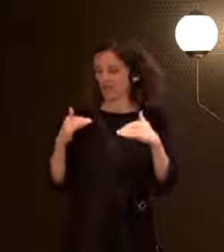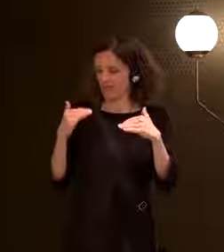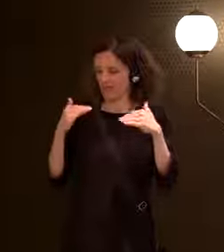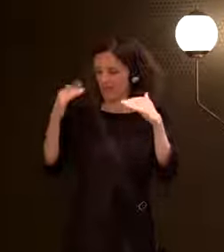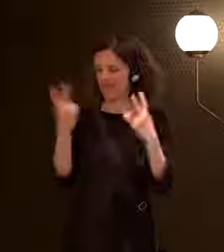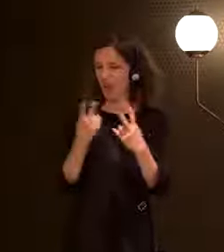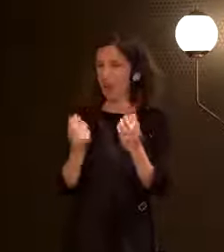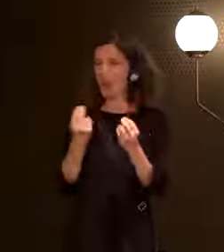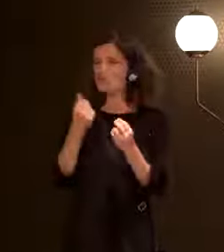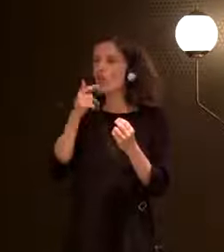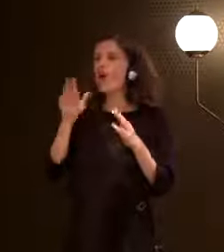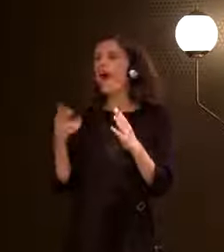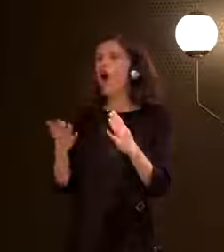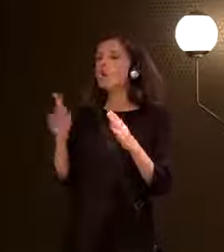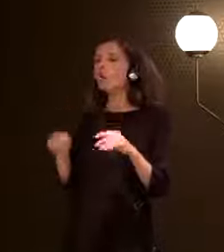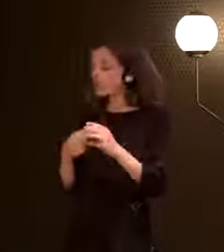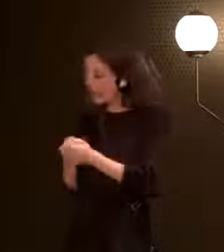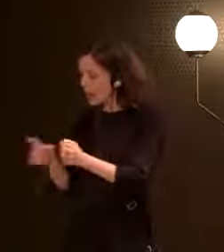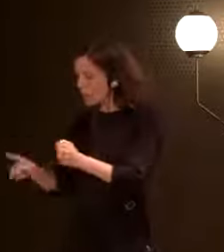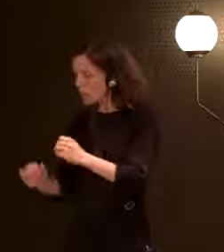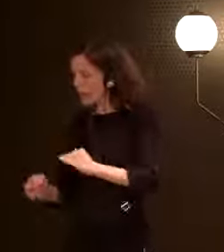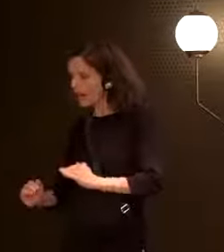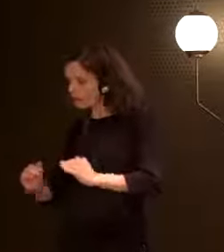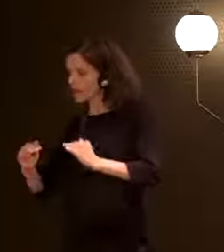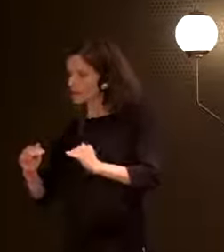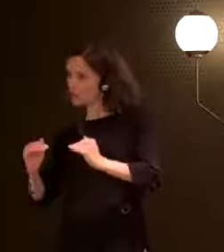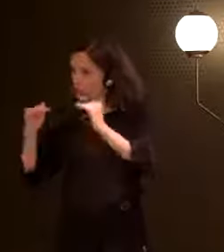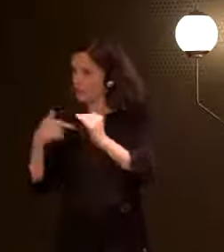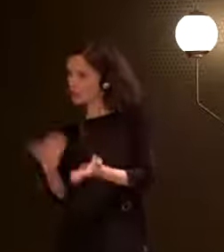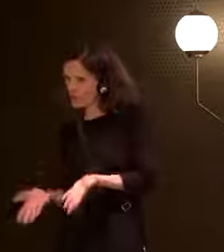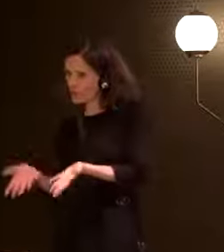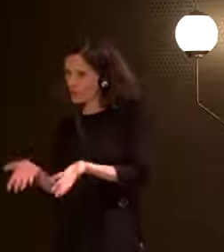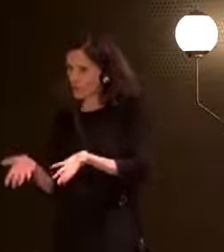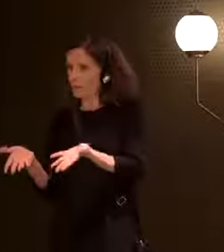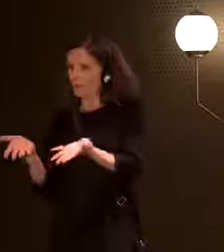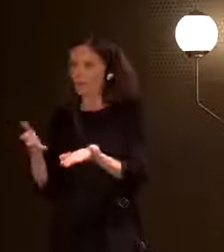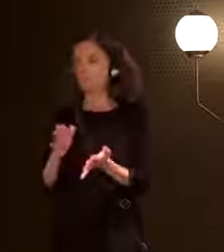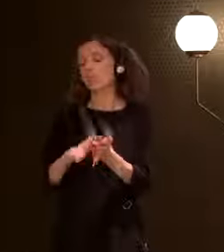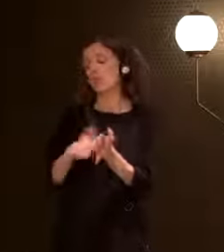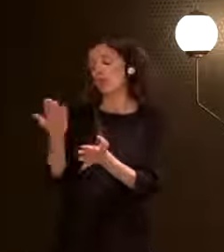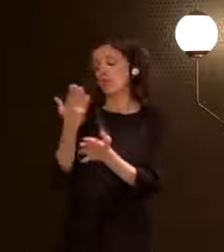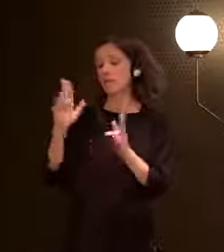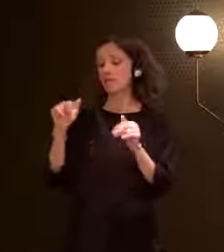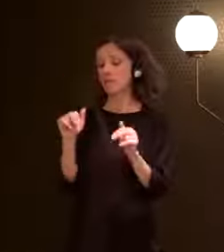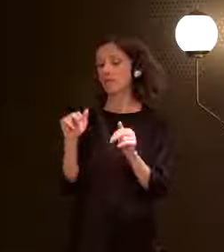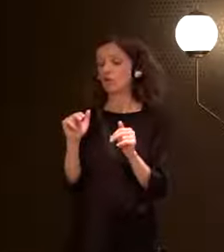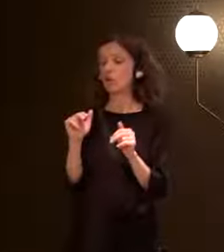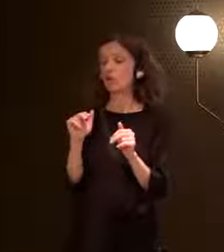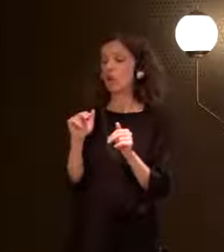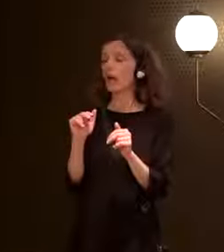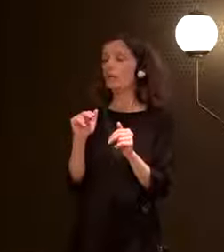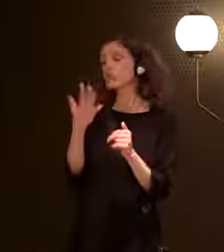date was yesterday or just the day and tomorrow, in order to model the correct forms of verb to be and